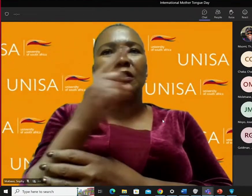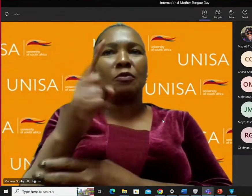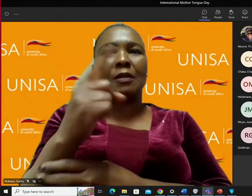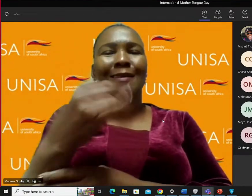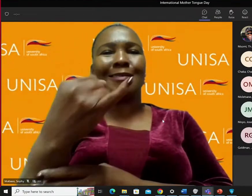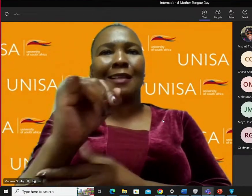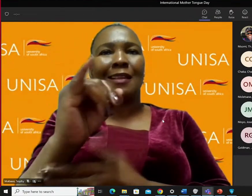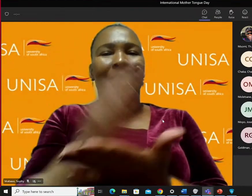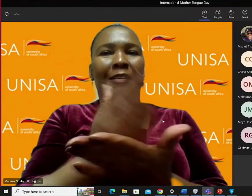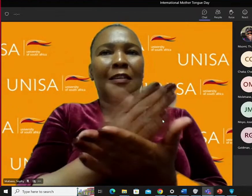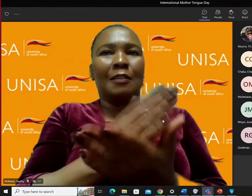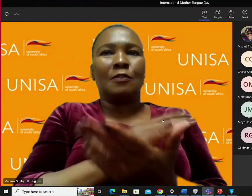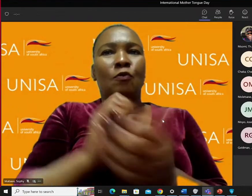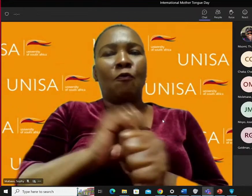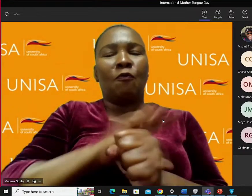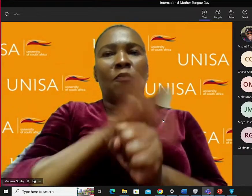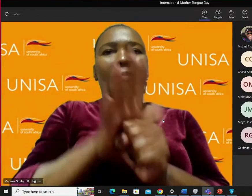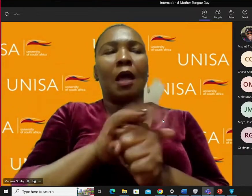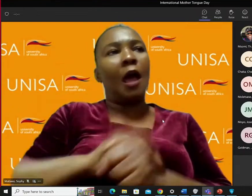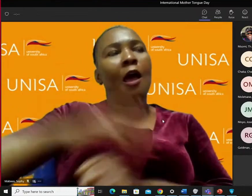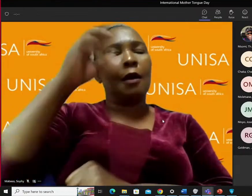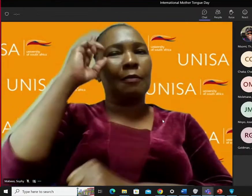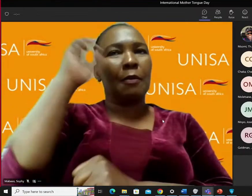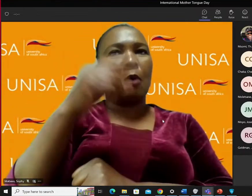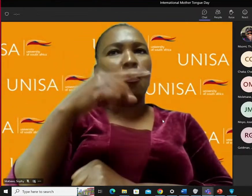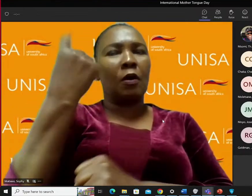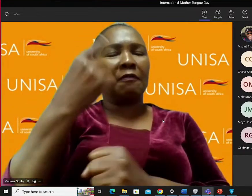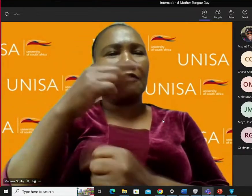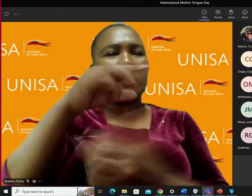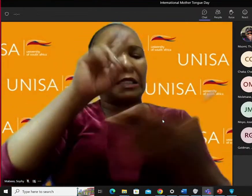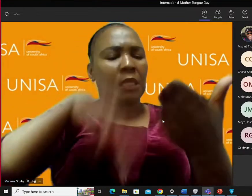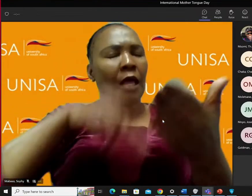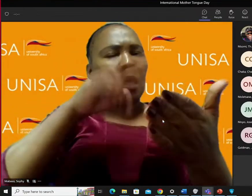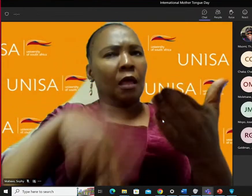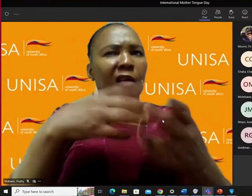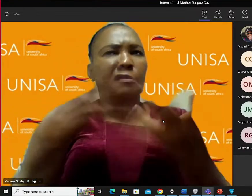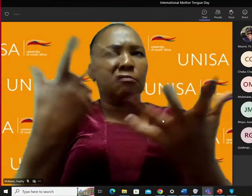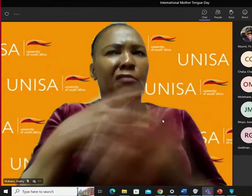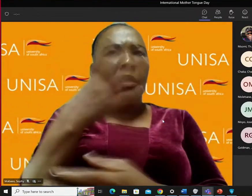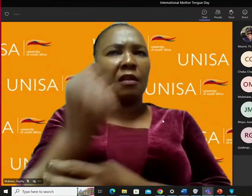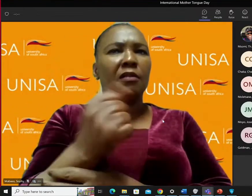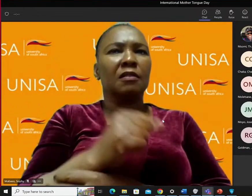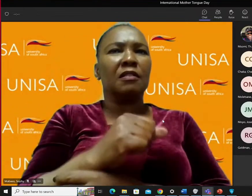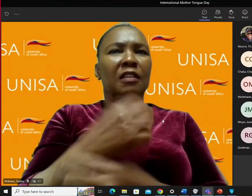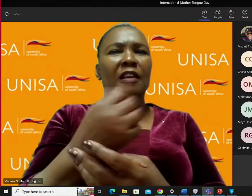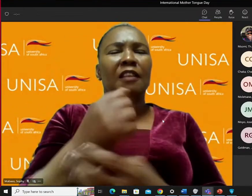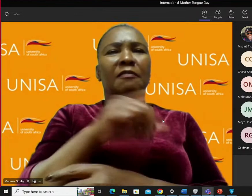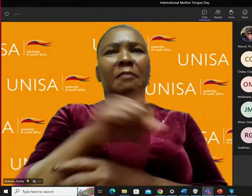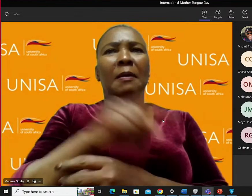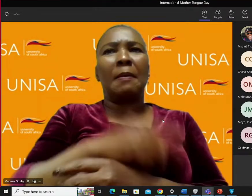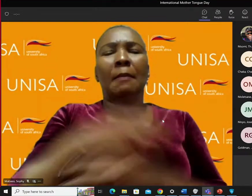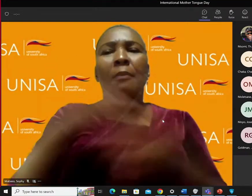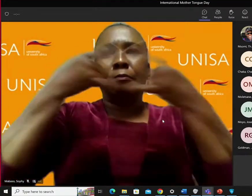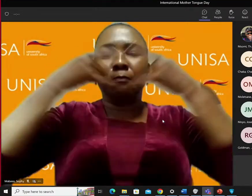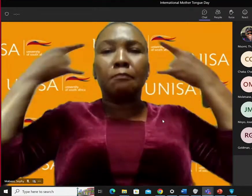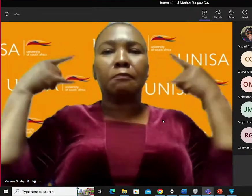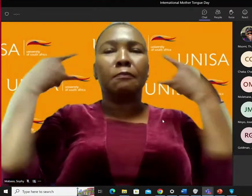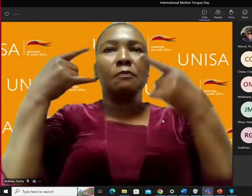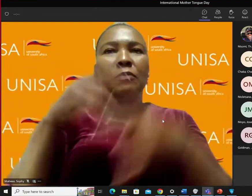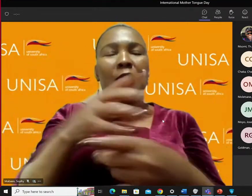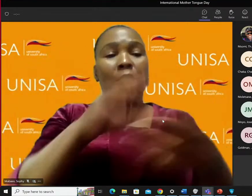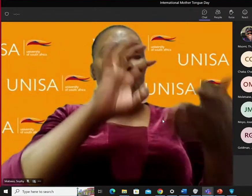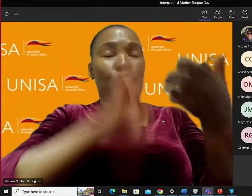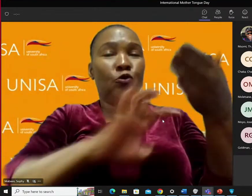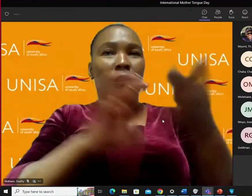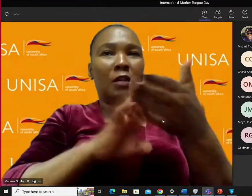COVID. I mean, I remember one of the first readings I did, I still had my mask on. And this story, it's an interesting one in